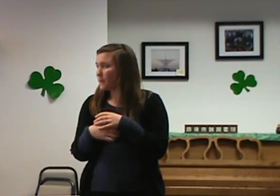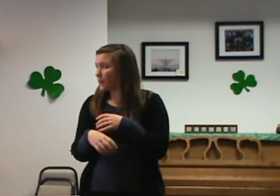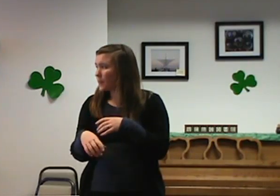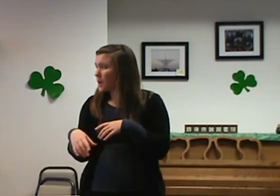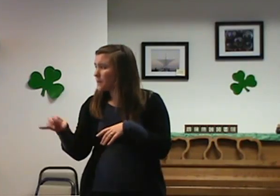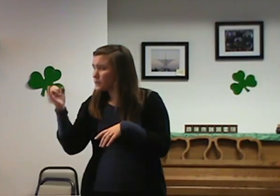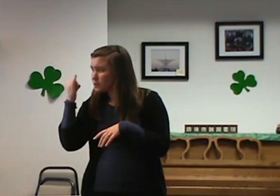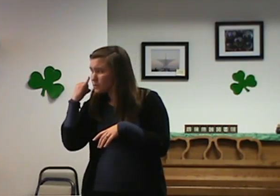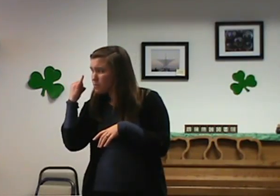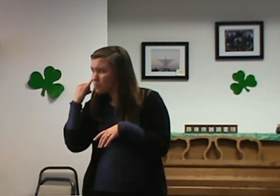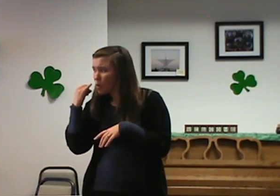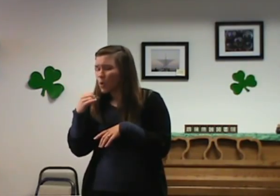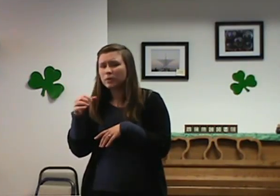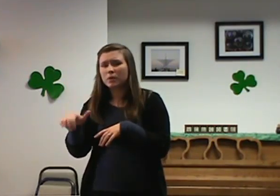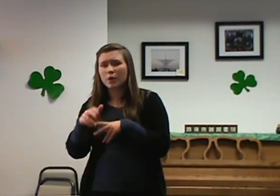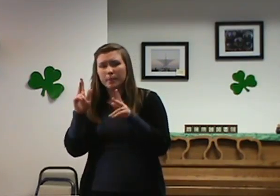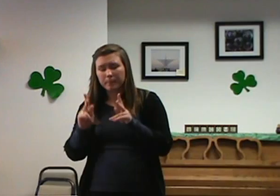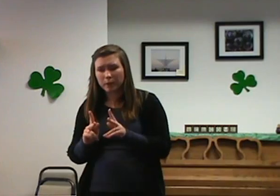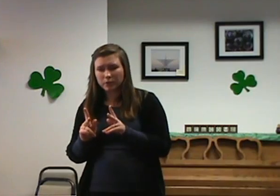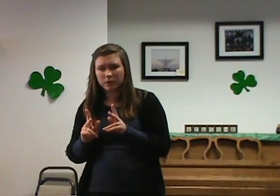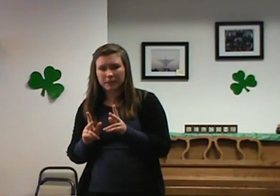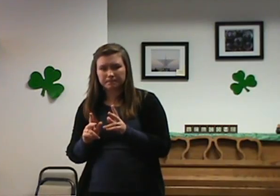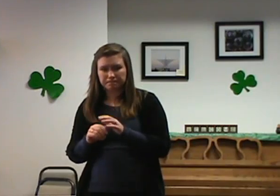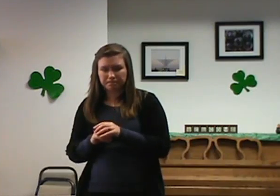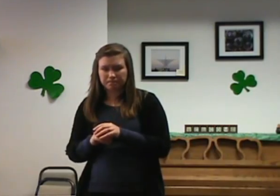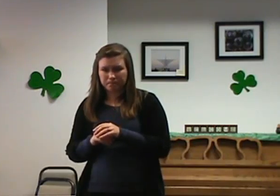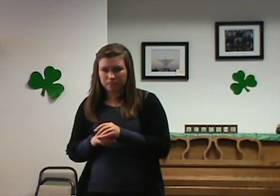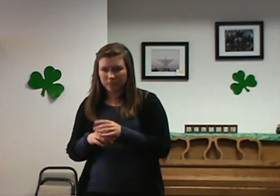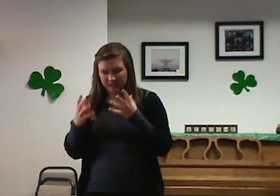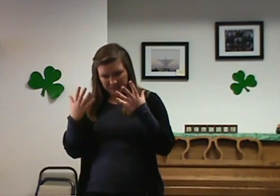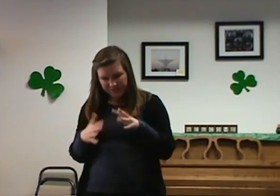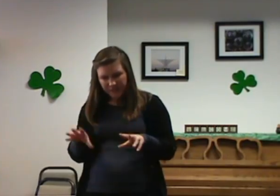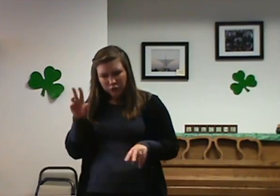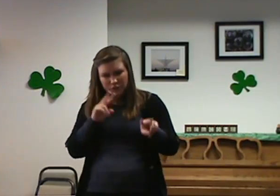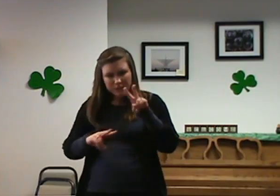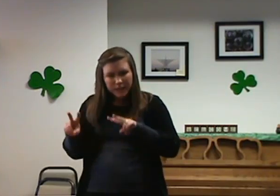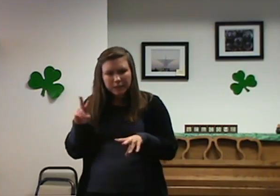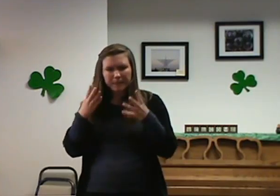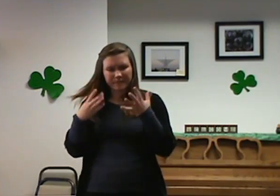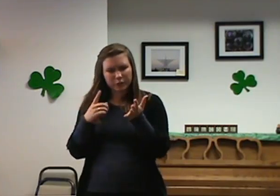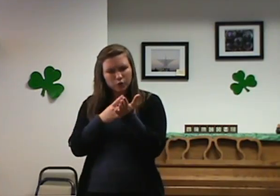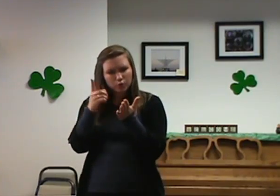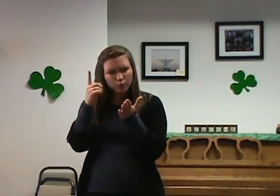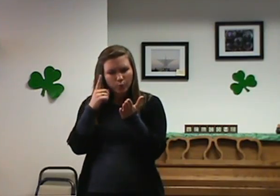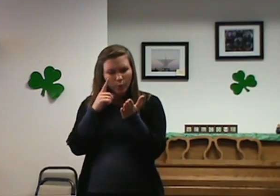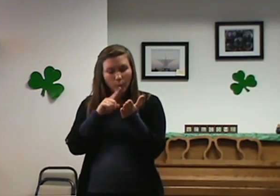done that type of research and they say, if you wanna look at these items, here's a